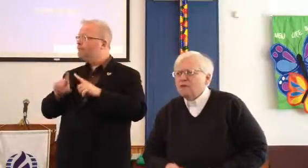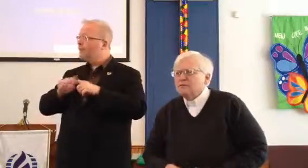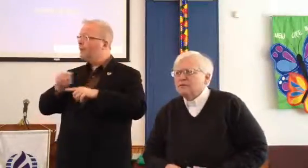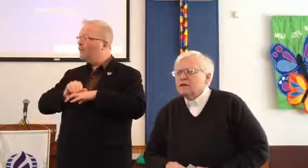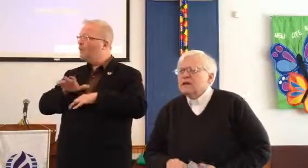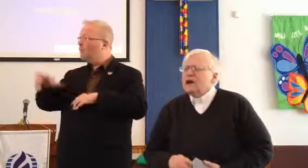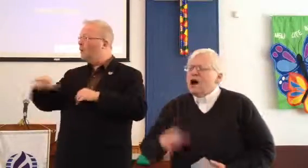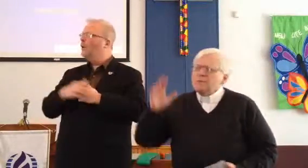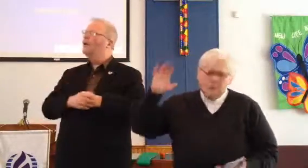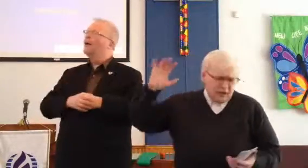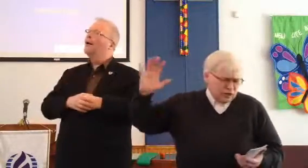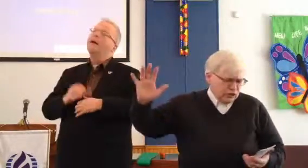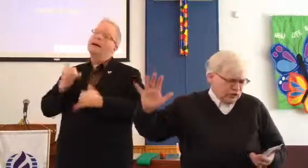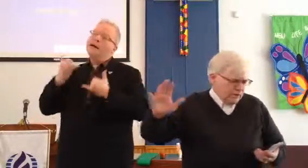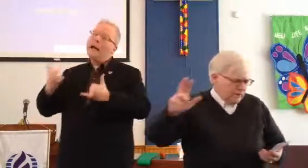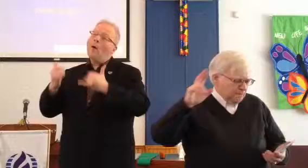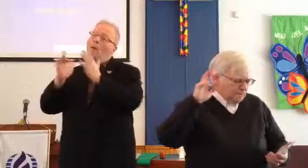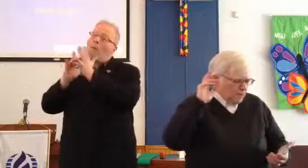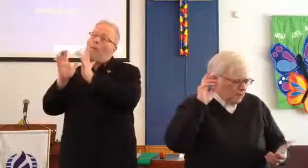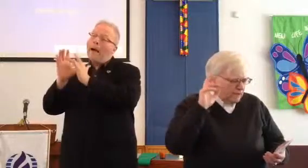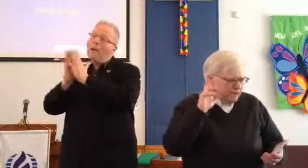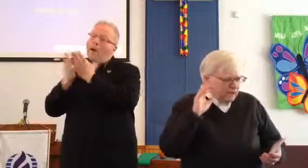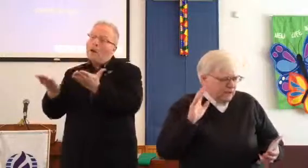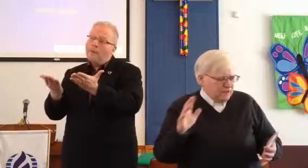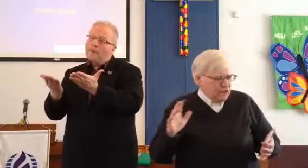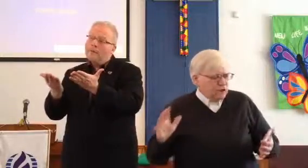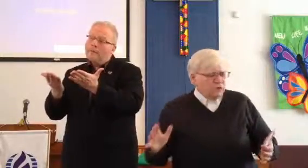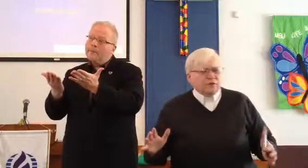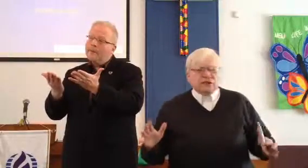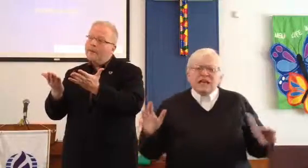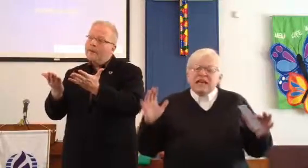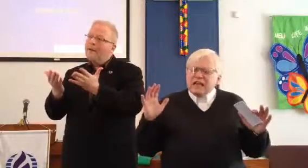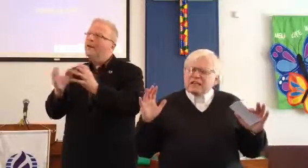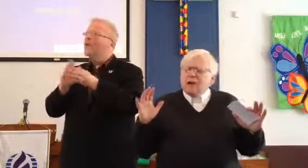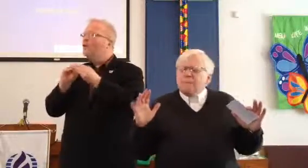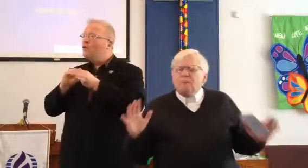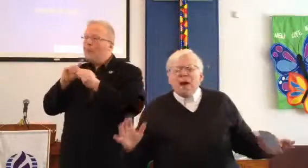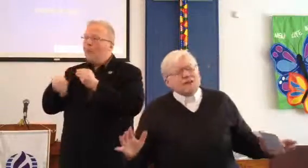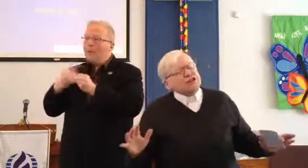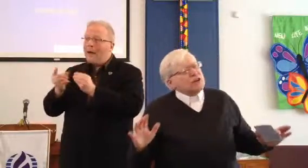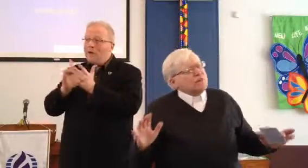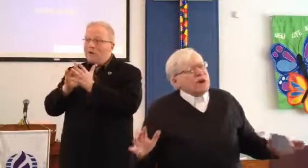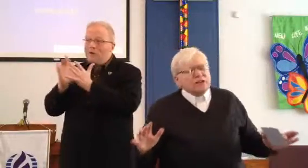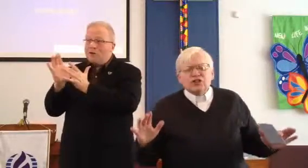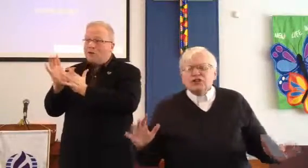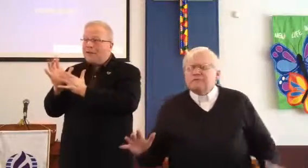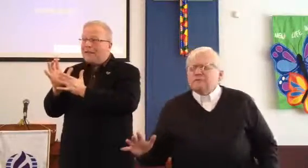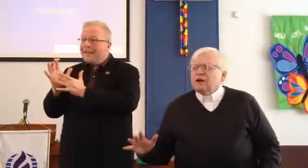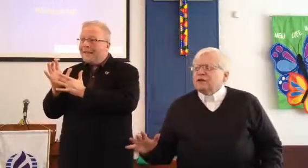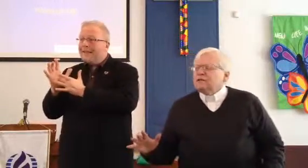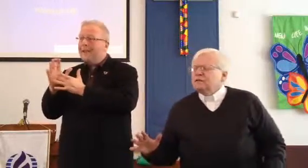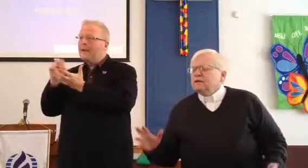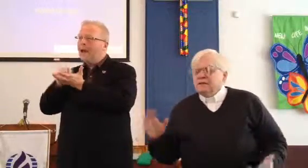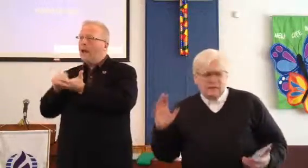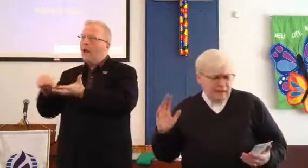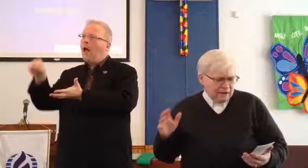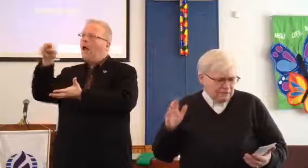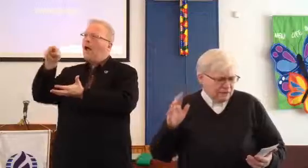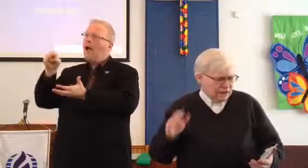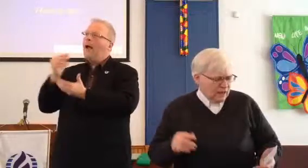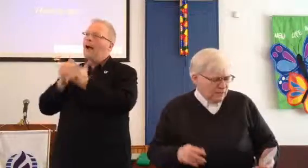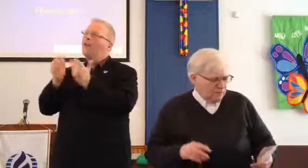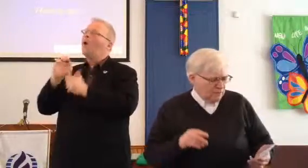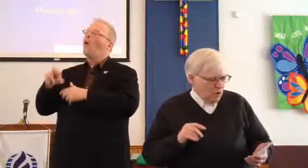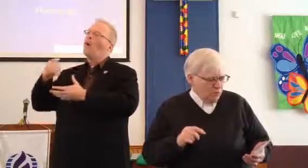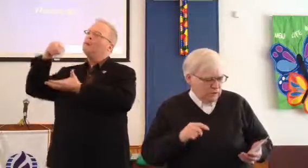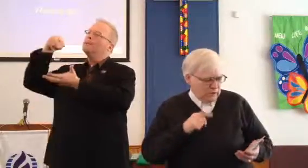After all, our picture of the universe is much, much different than that